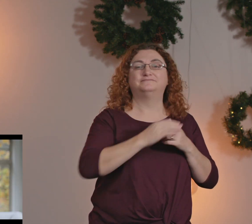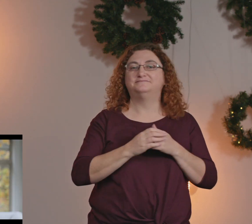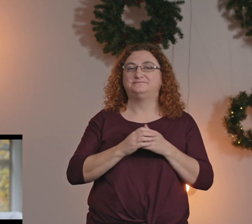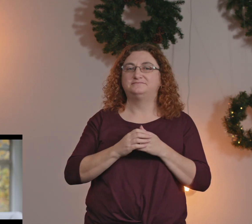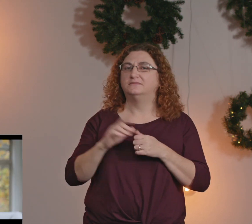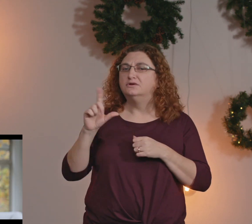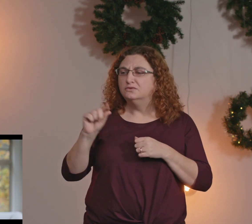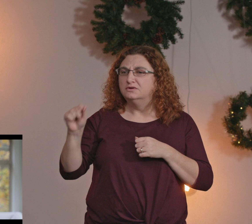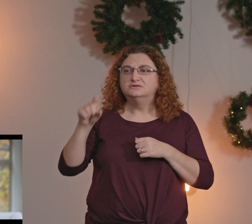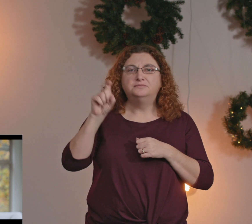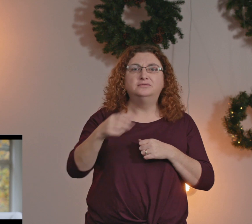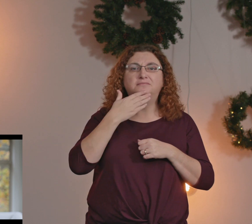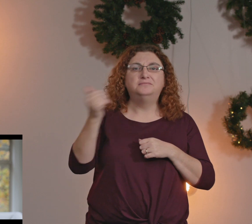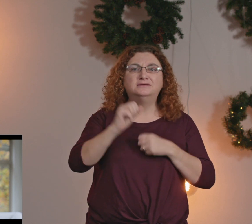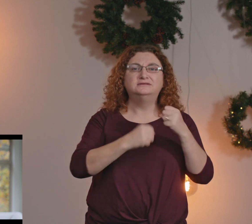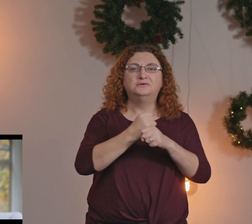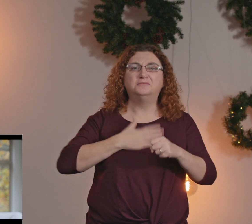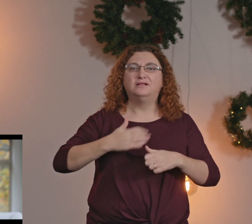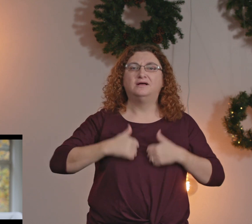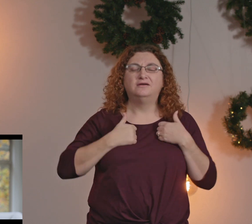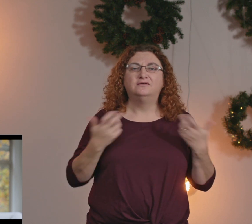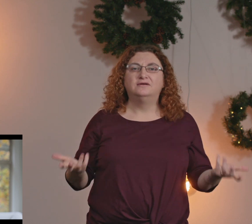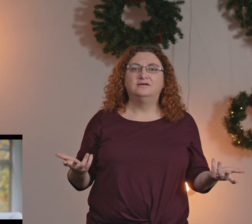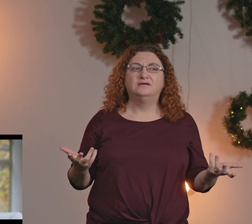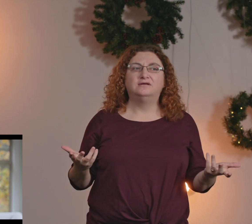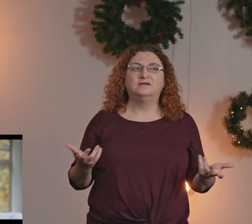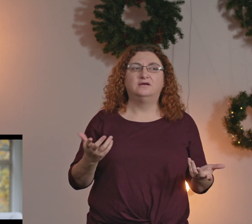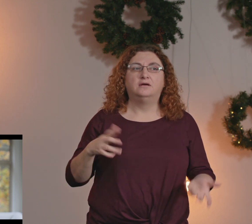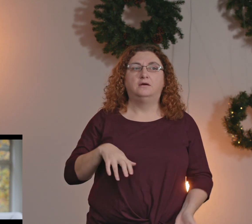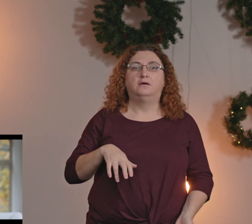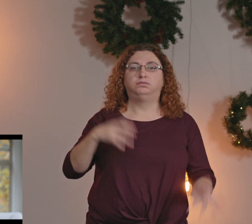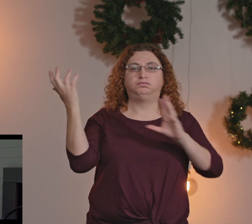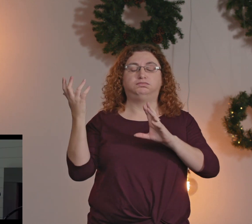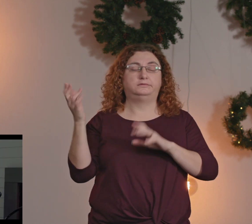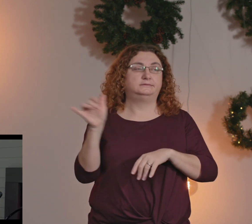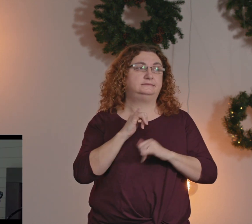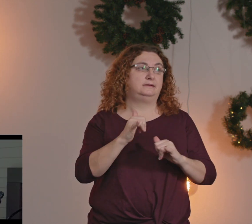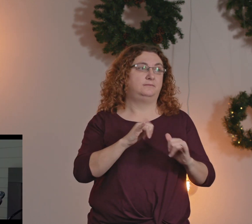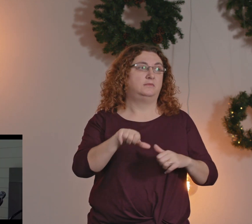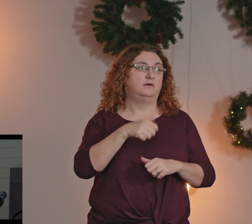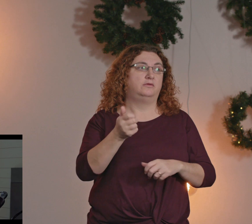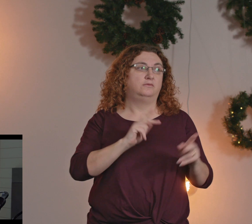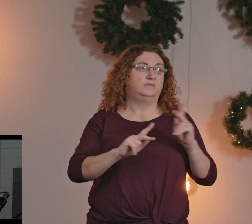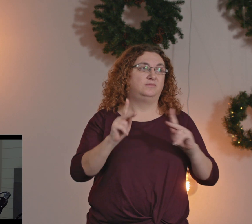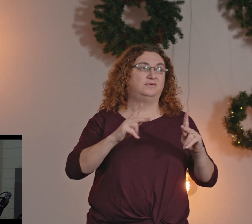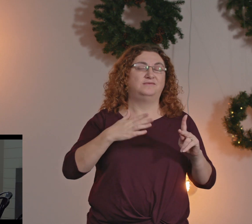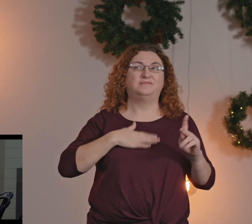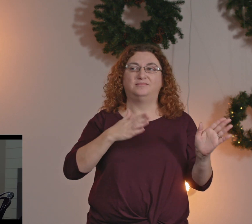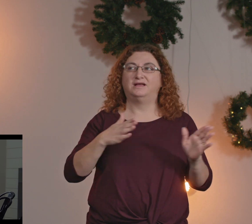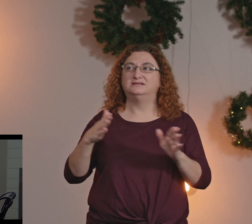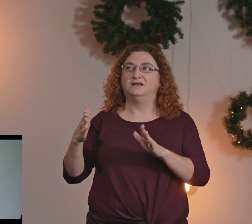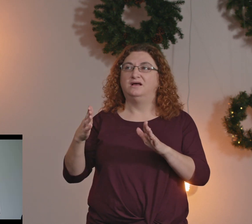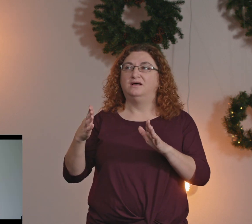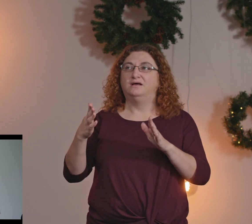"2020 was supposed to be the best year of my life. Instead, like most people in the world, I watched plans I had anticipated for years